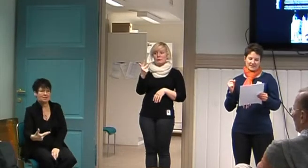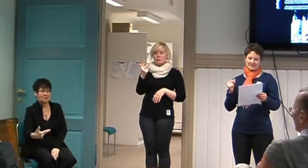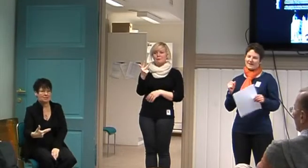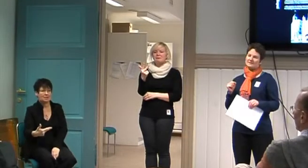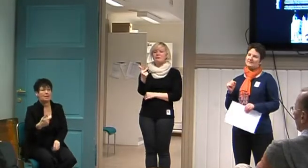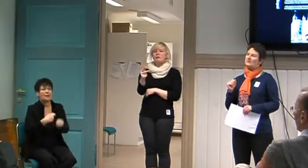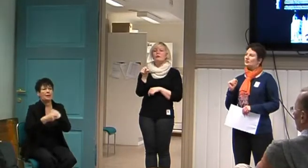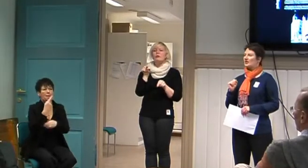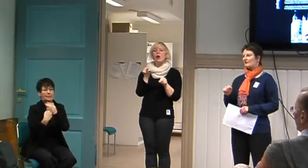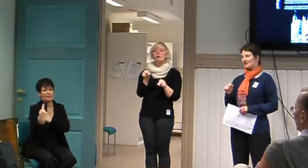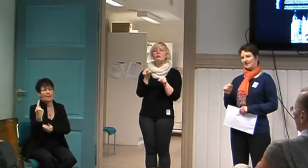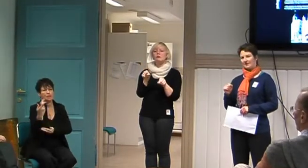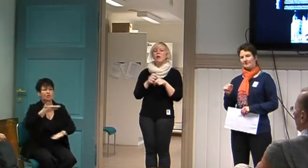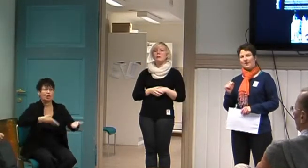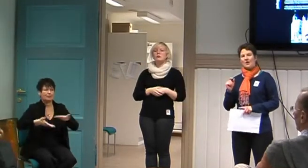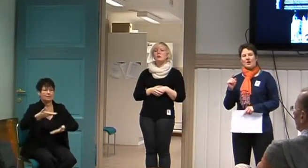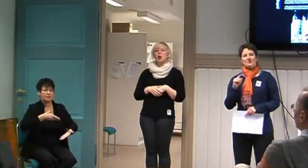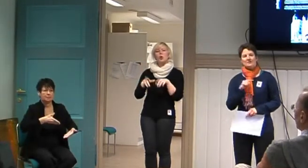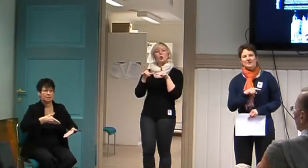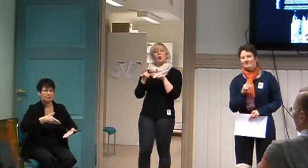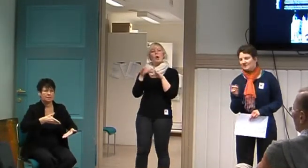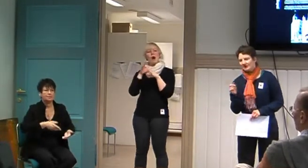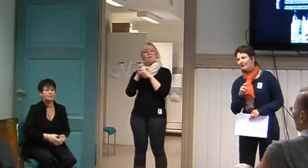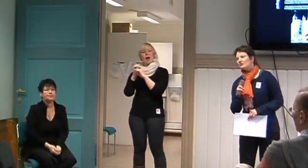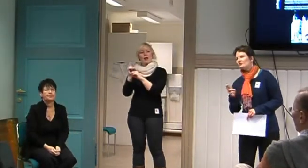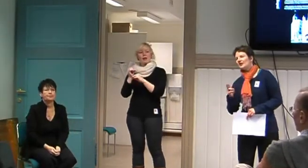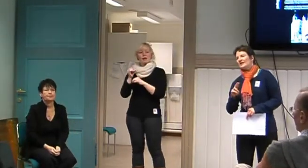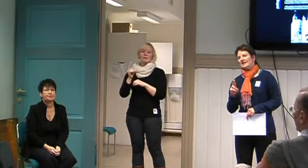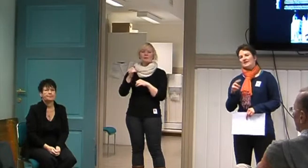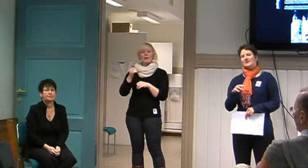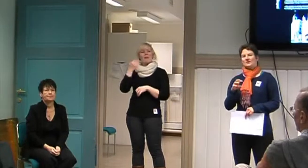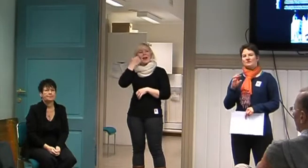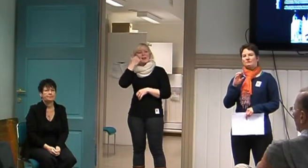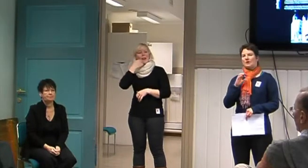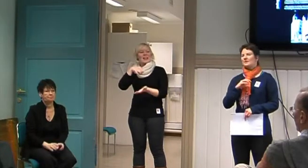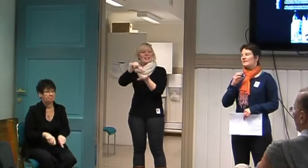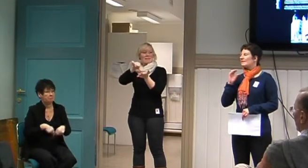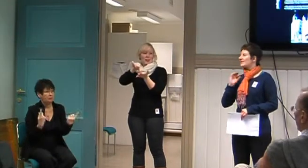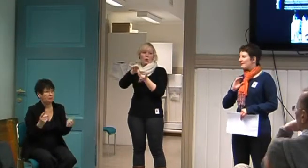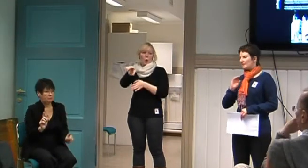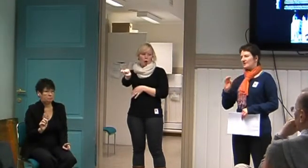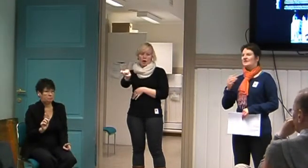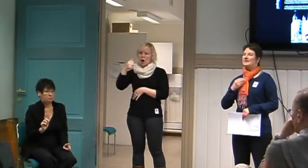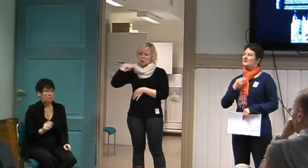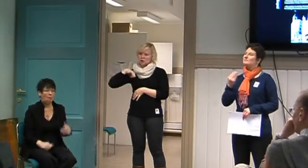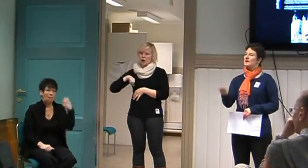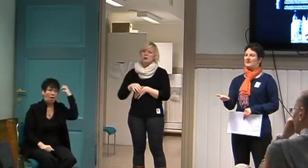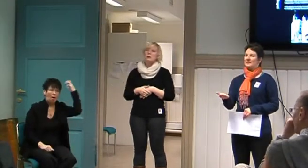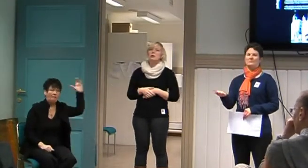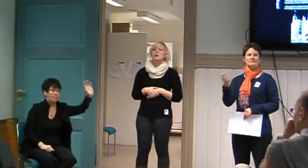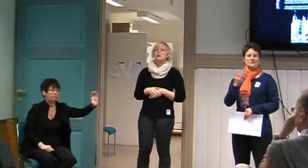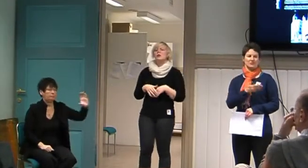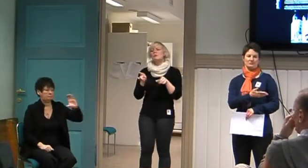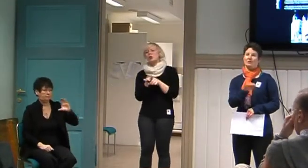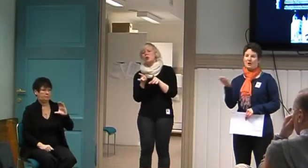an independent charity. The difference really is that rather than the government give us